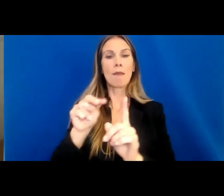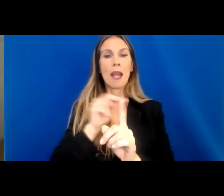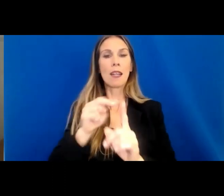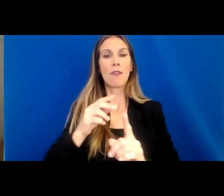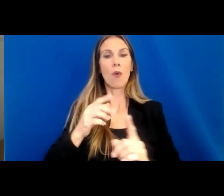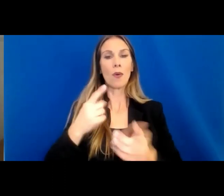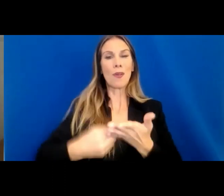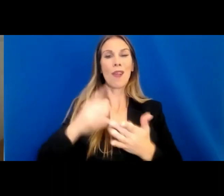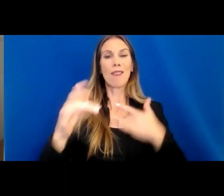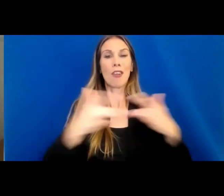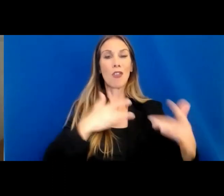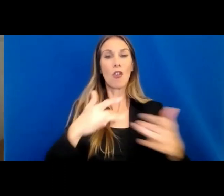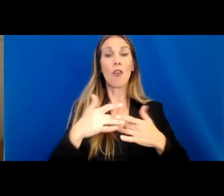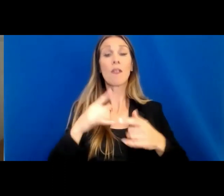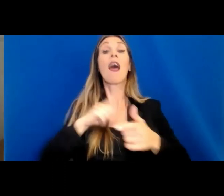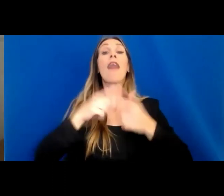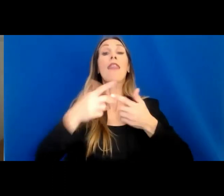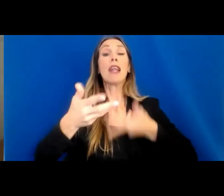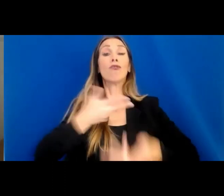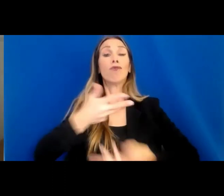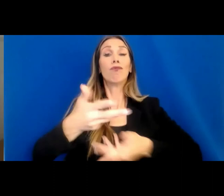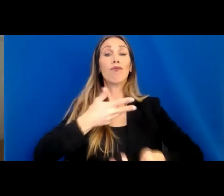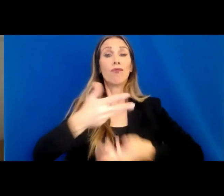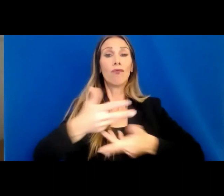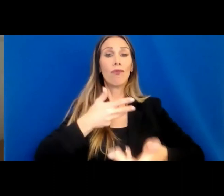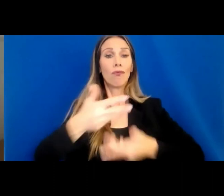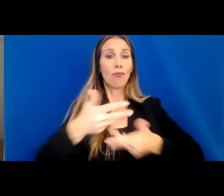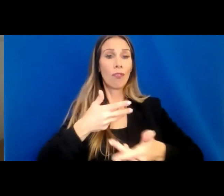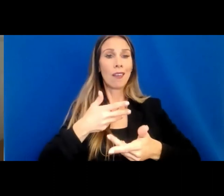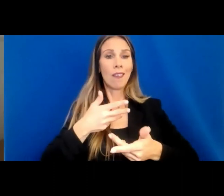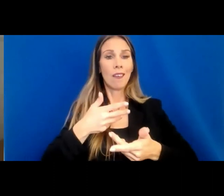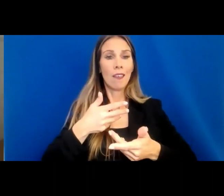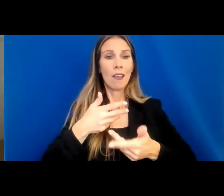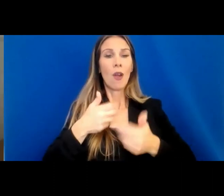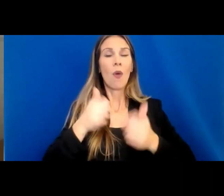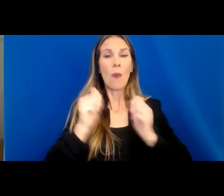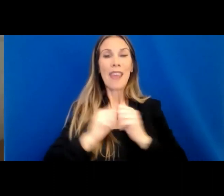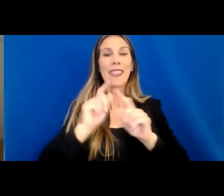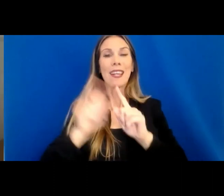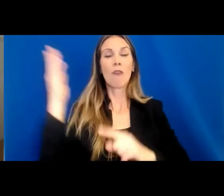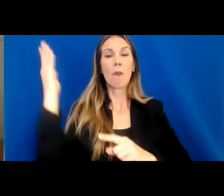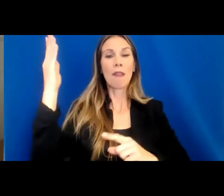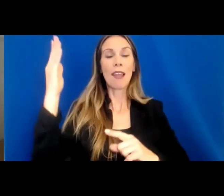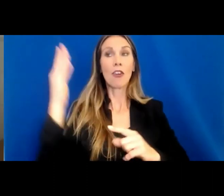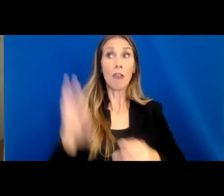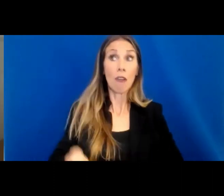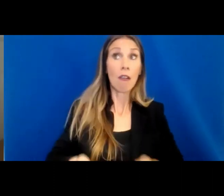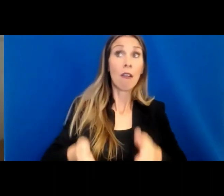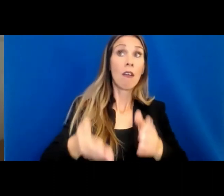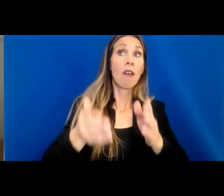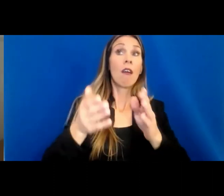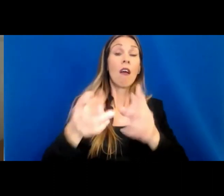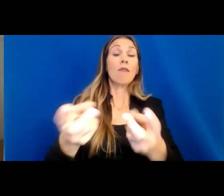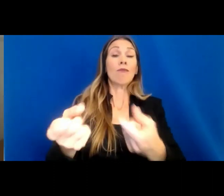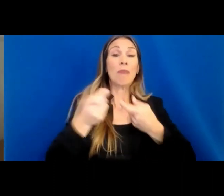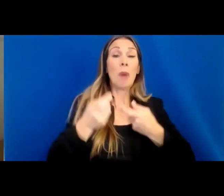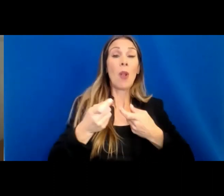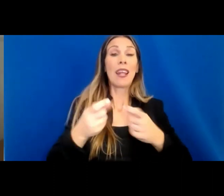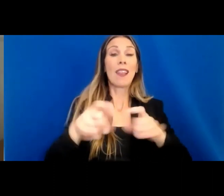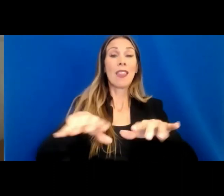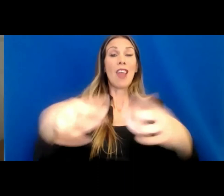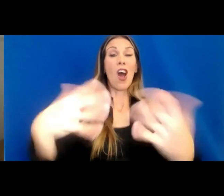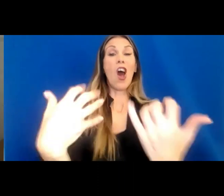a interaction across the presenters, bringing the audience into that town hall